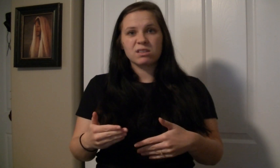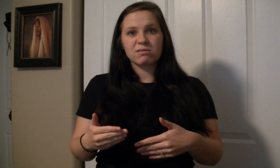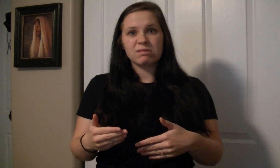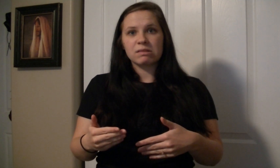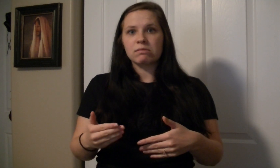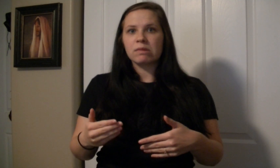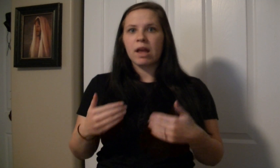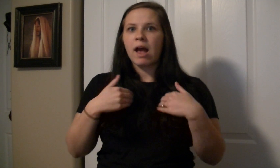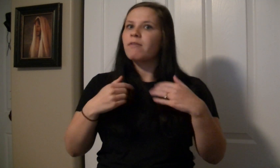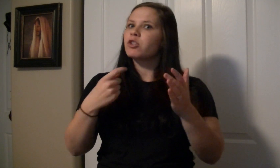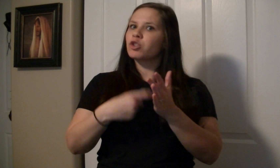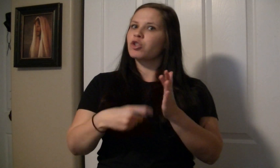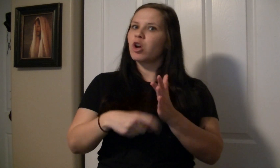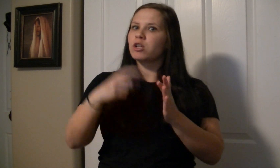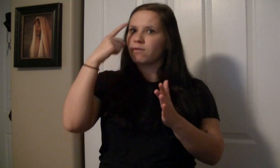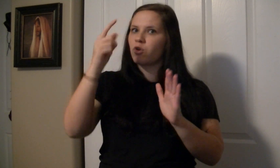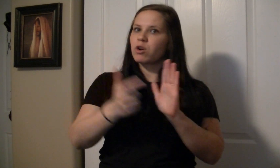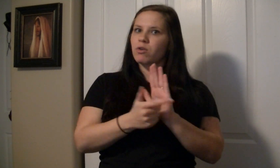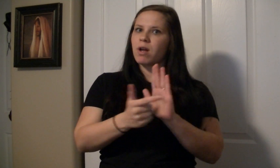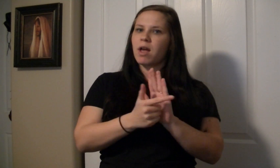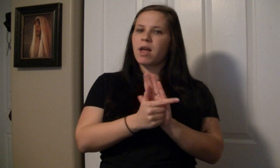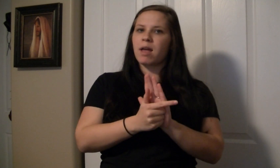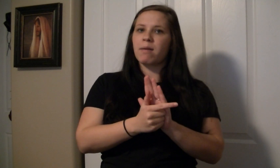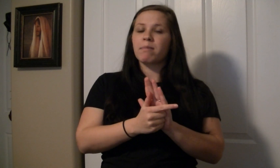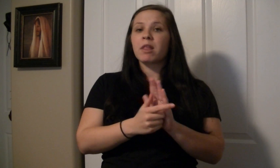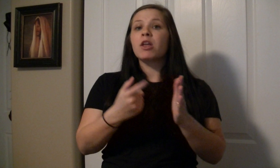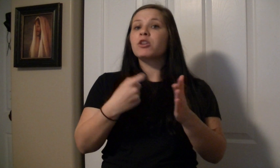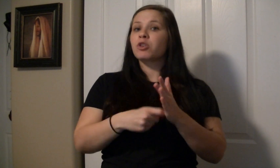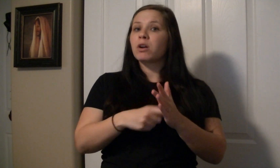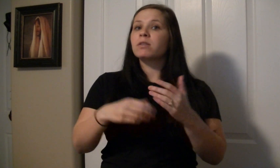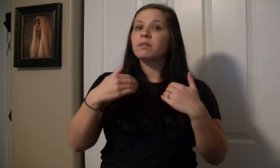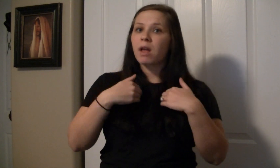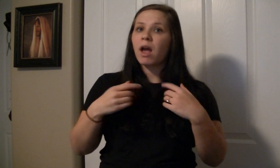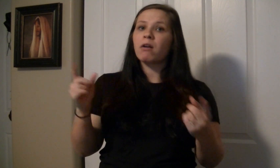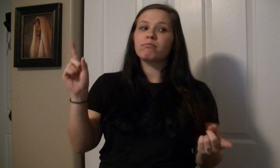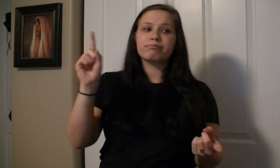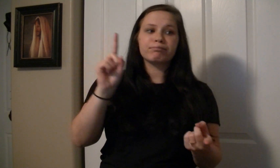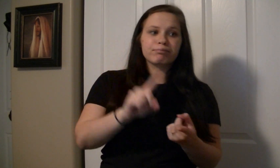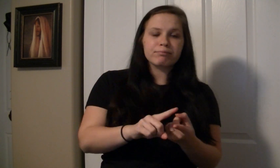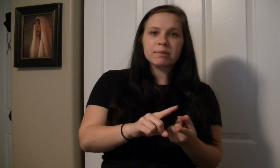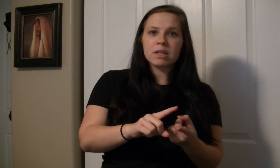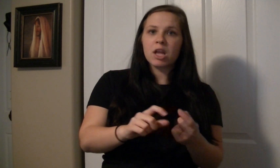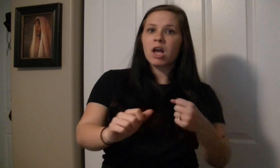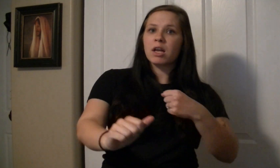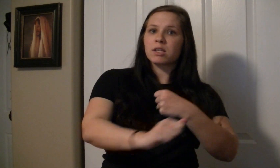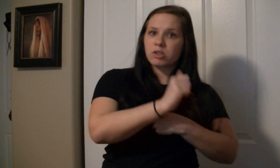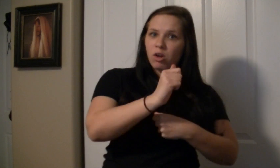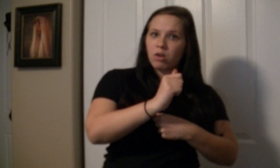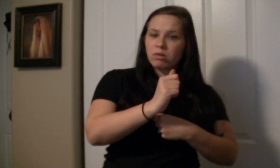lessened from, for example, assault to simple assault. And also the defendant may be able